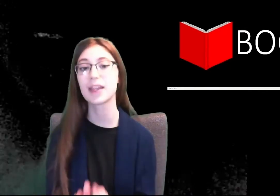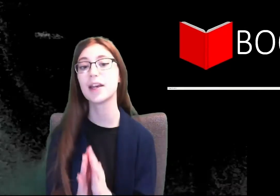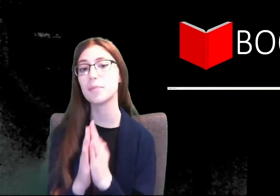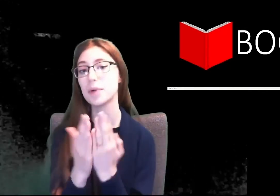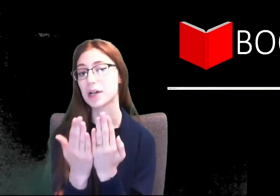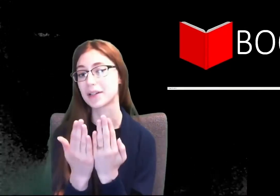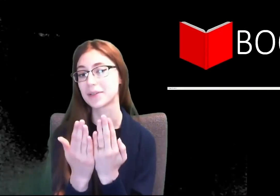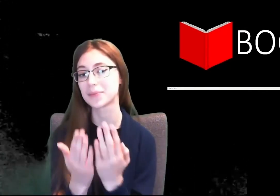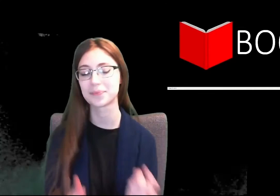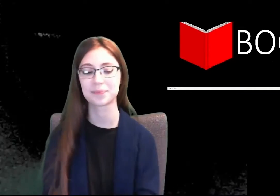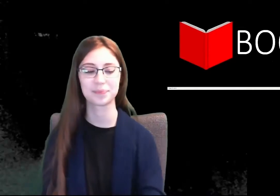Book.